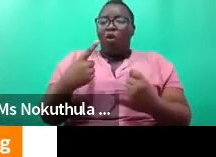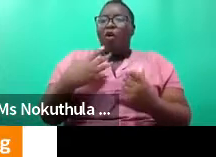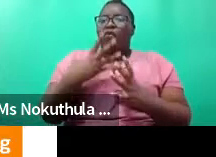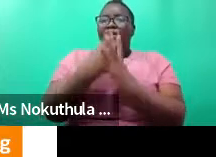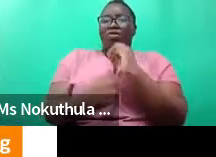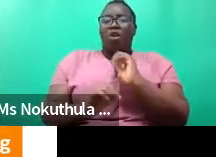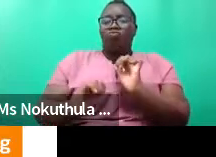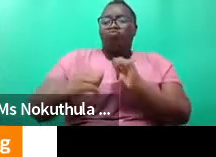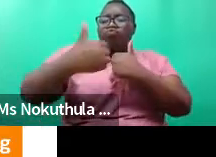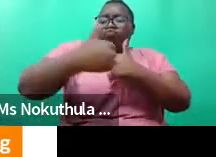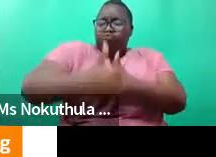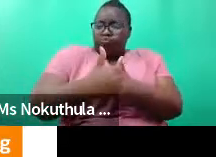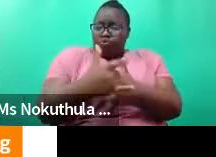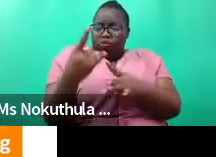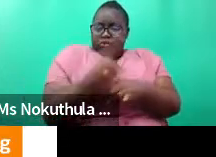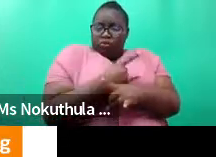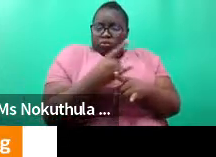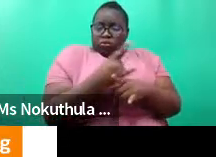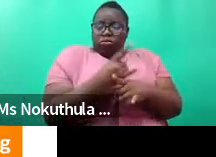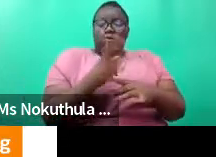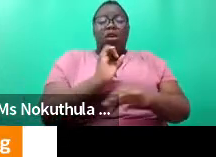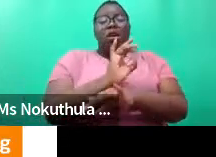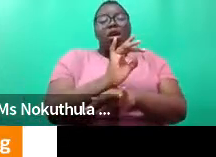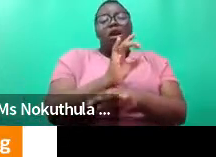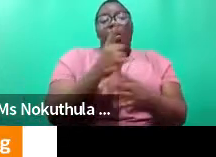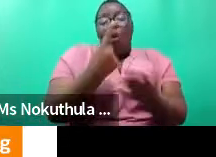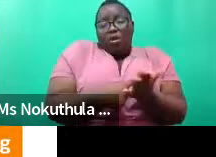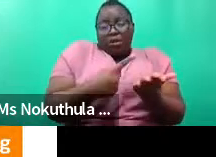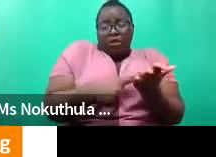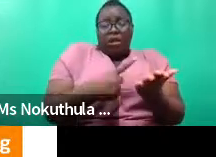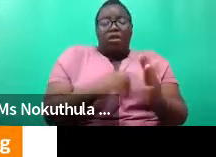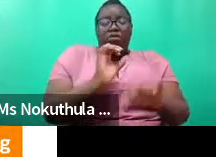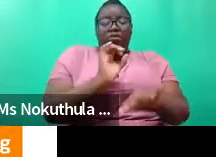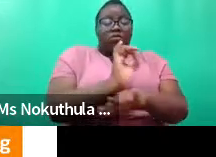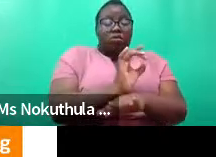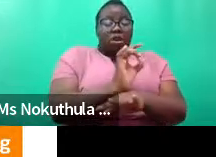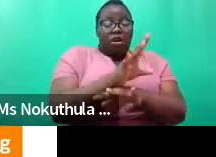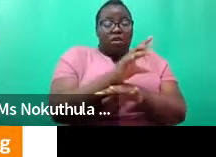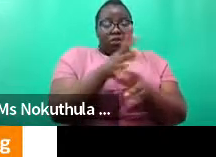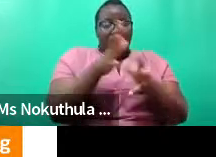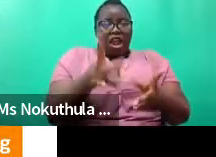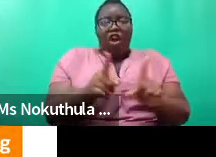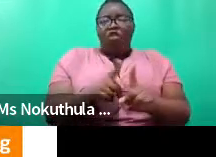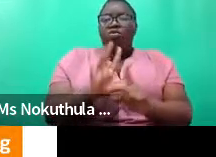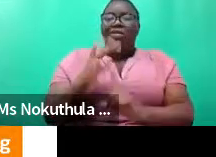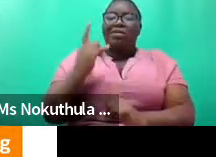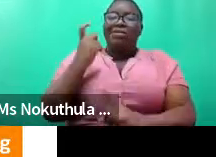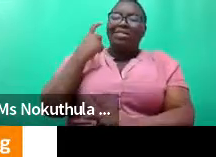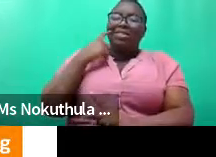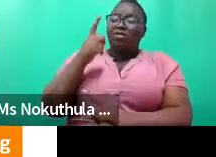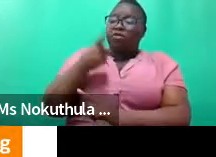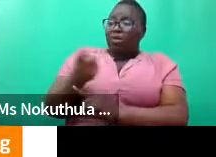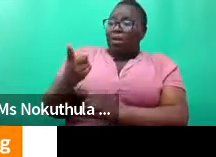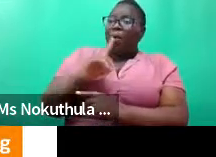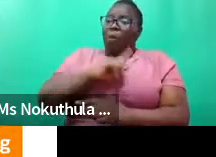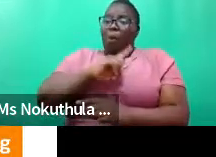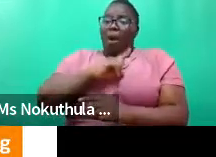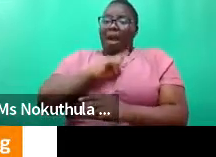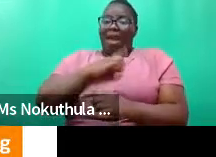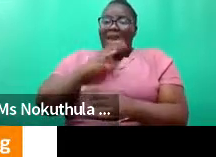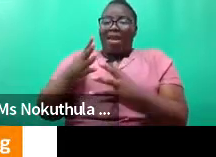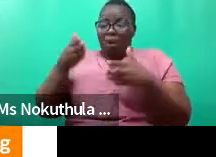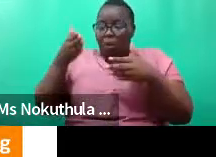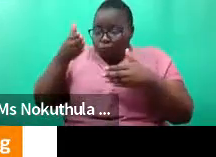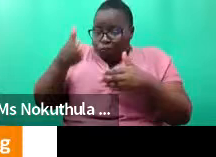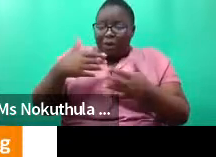were just remotely. And they also shared that this was convenient to them, as they would attend on the time that was good for them. This was